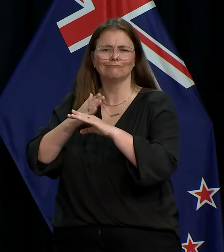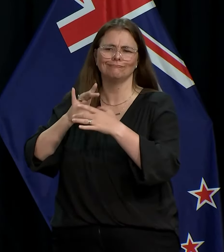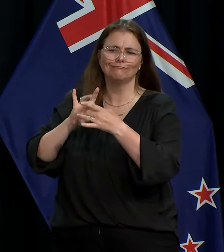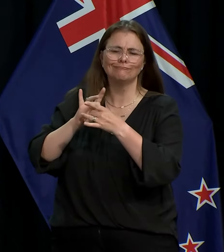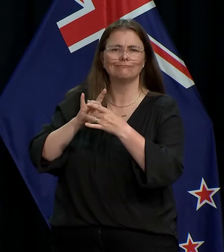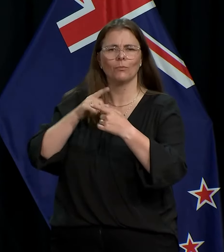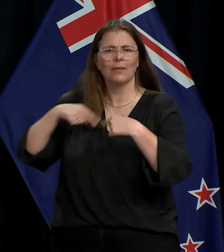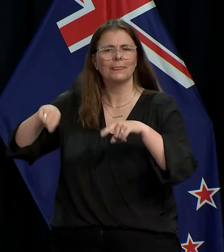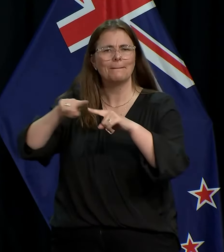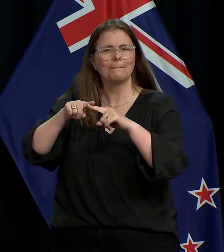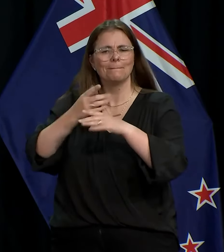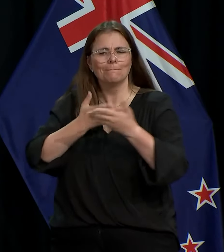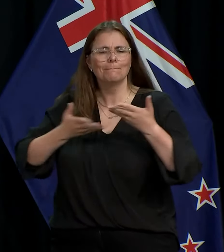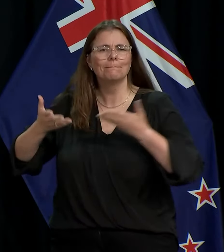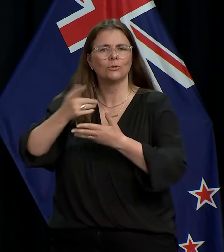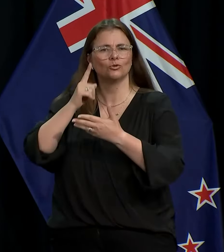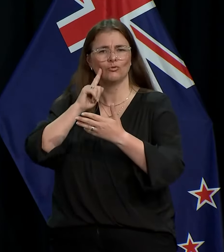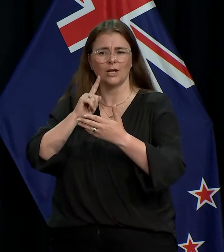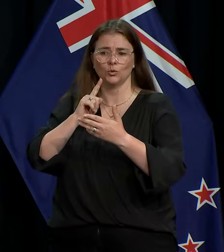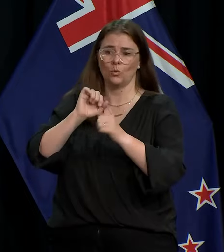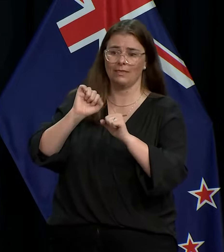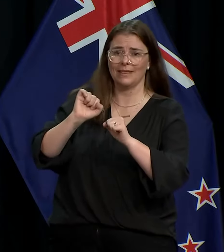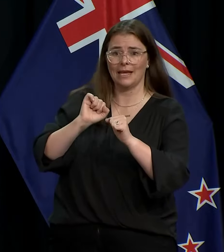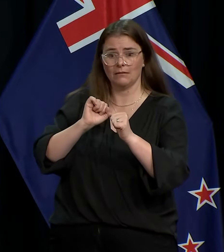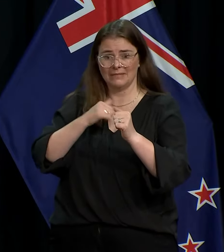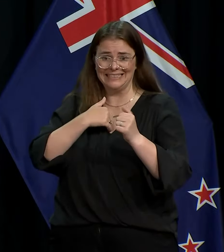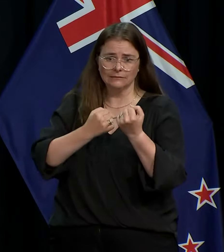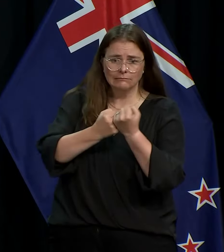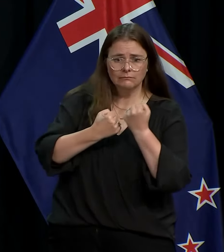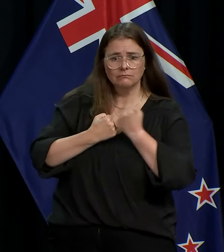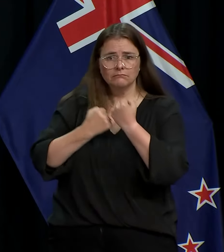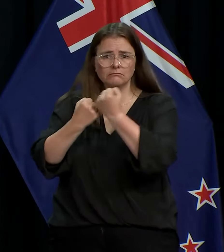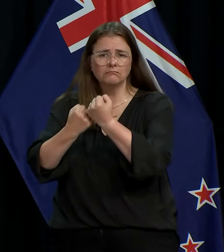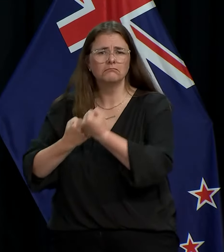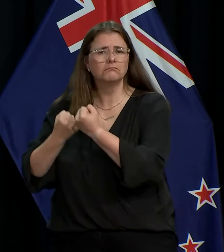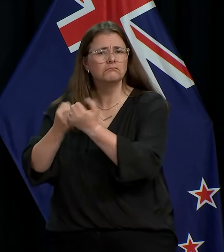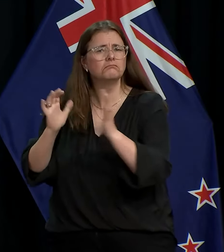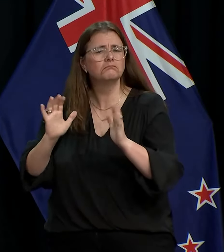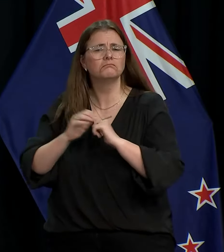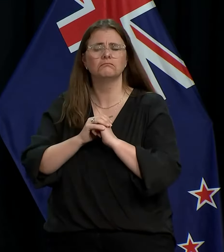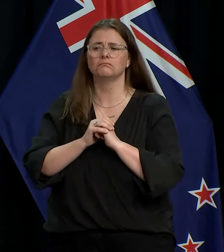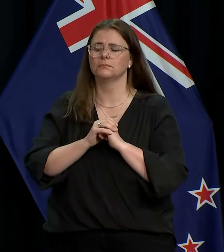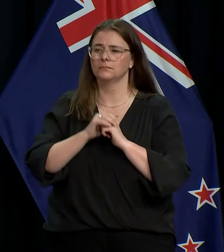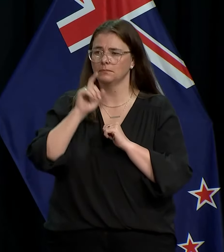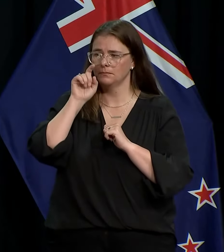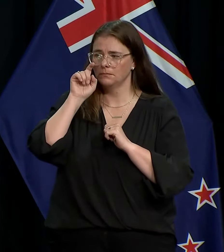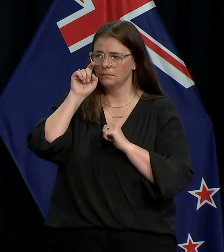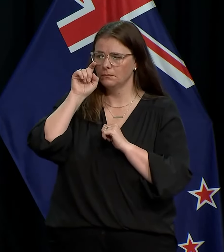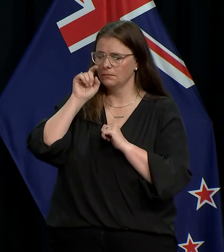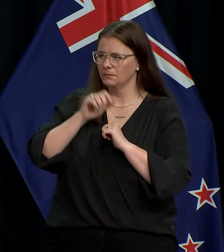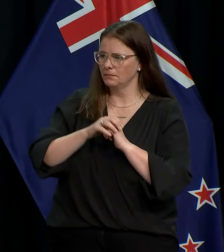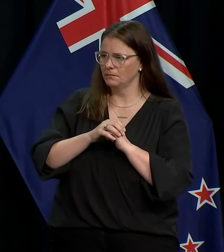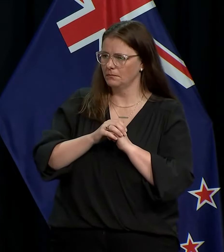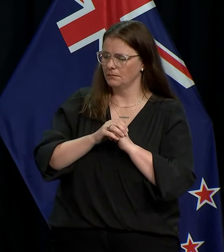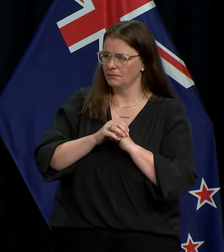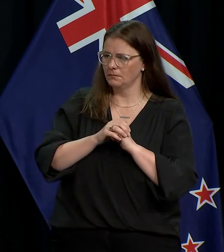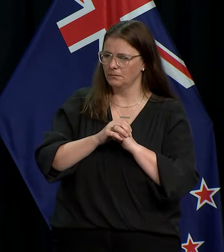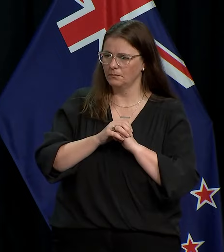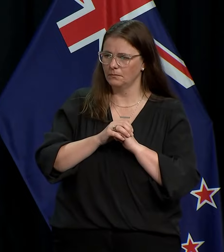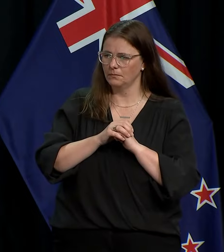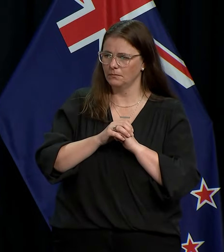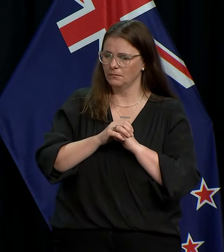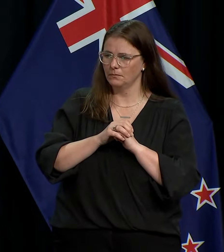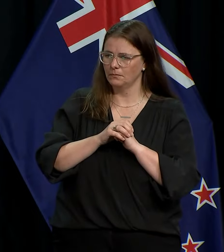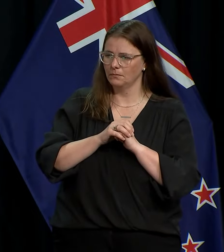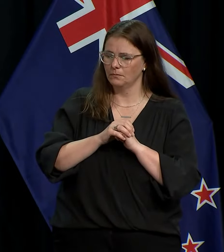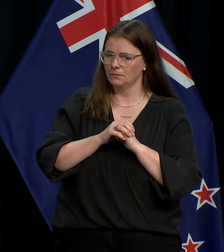collectively together to make sure that we are meeting one another's needs within the region. Bank is projecting a net loss of 20,000